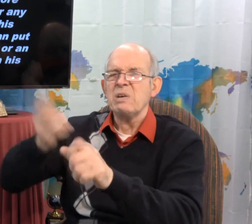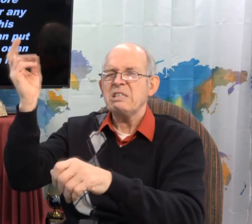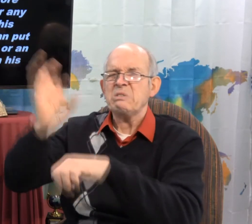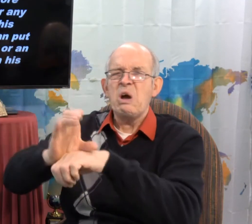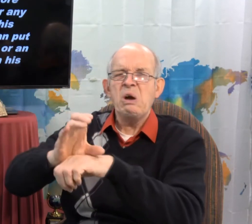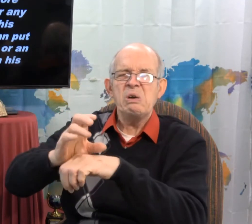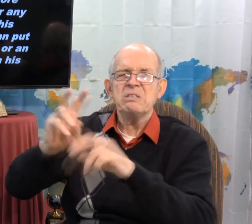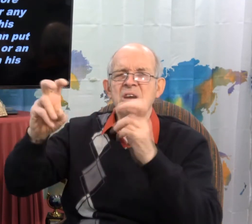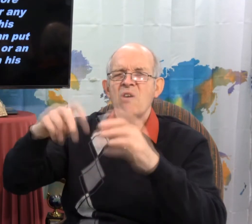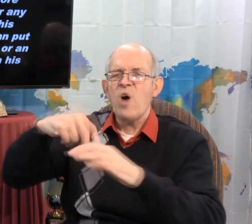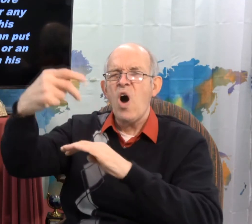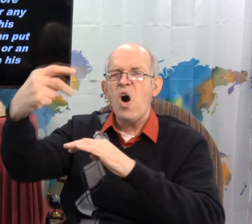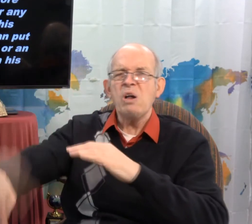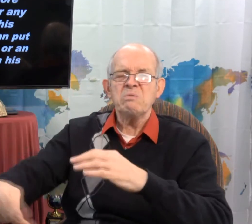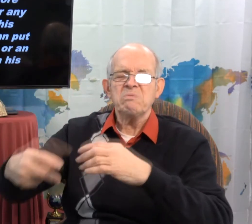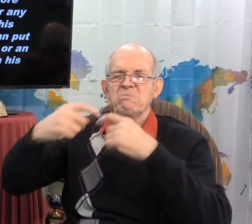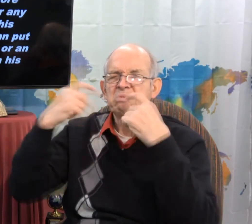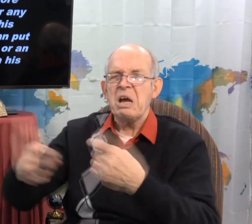fetch jail, for jail.